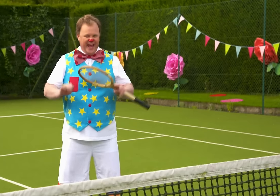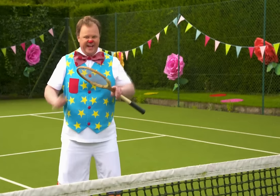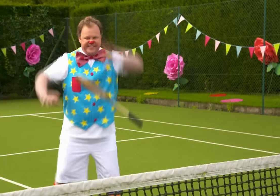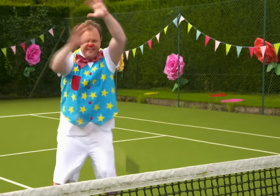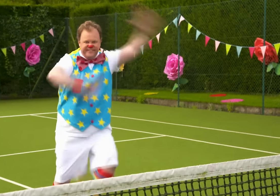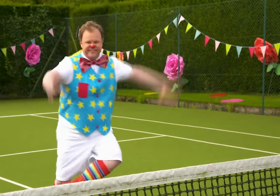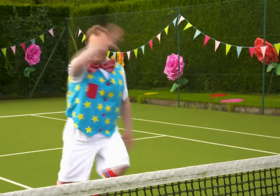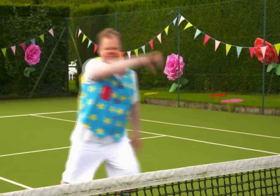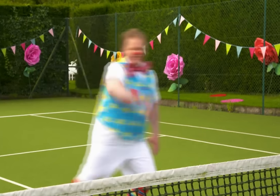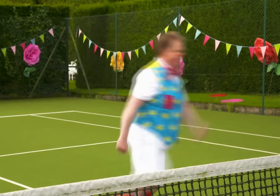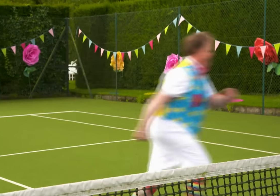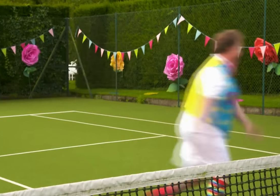Wait.